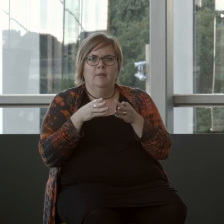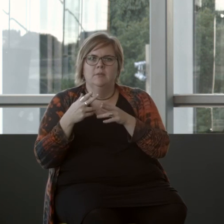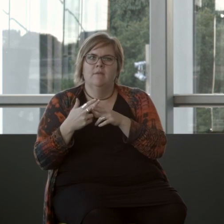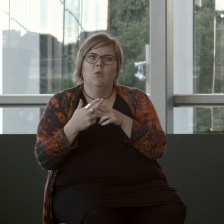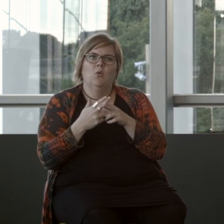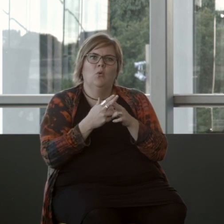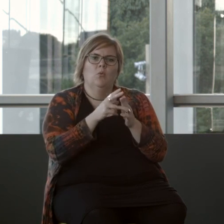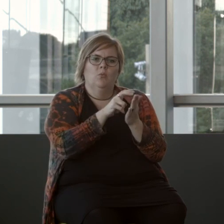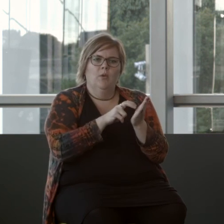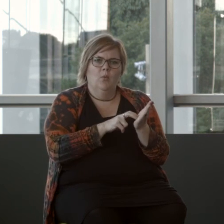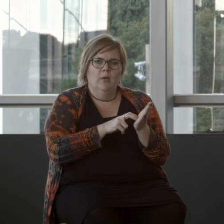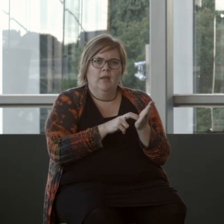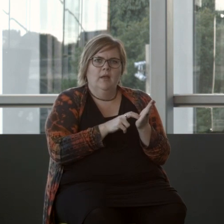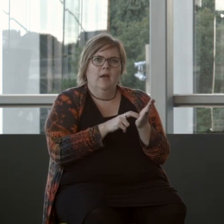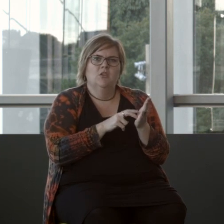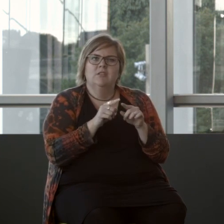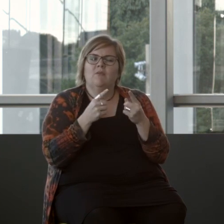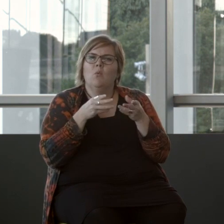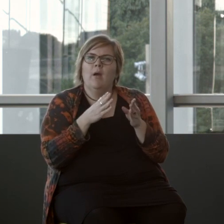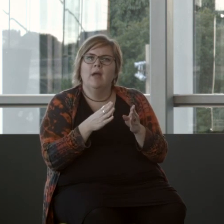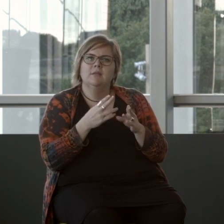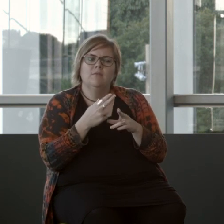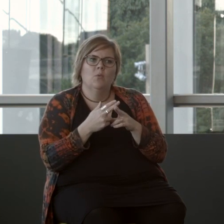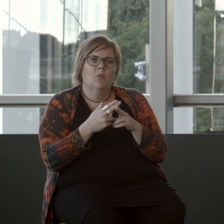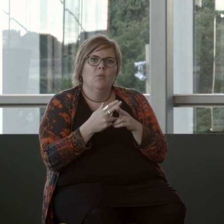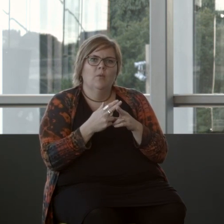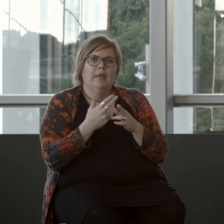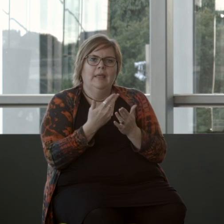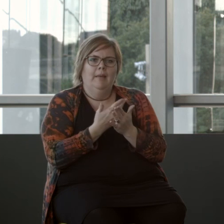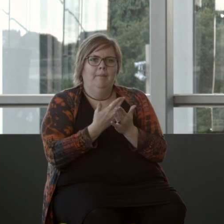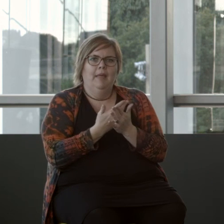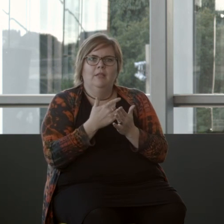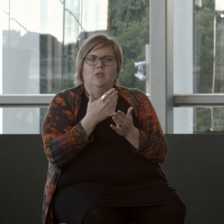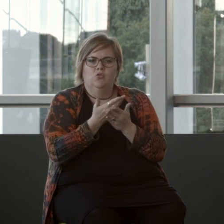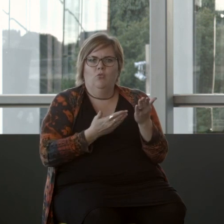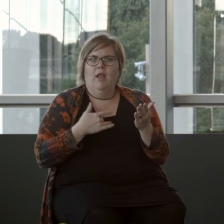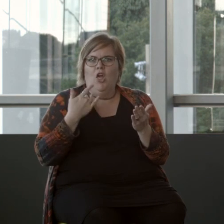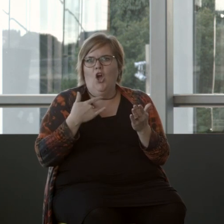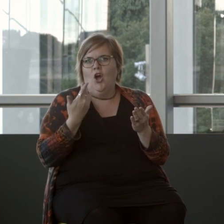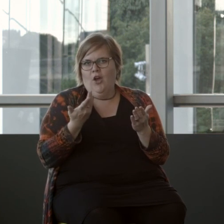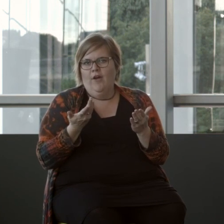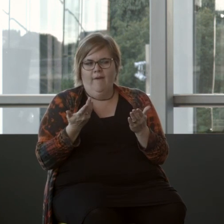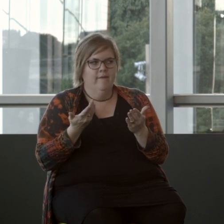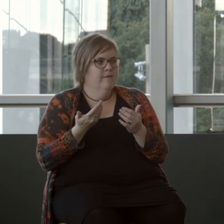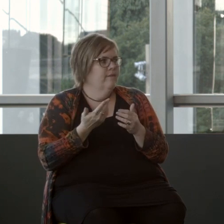recording are just different ways of keeping the story alive, I guess.